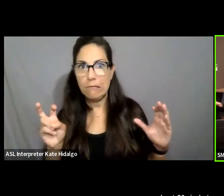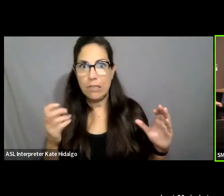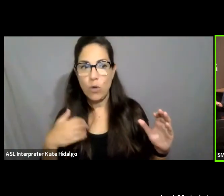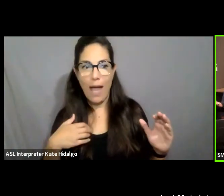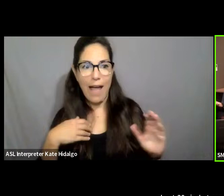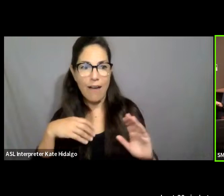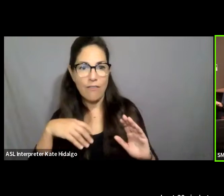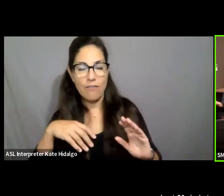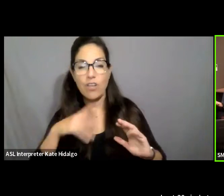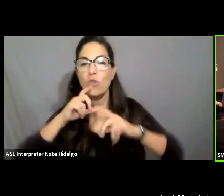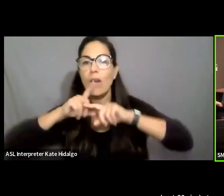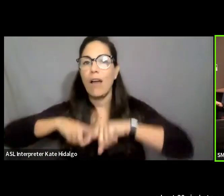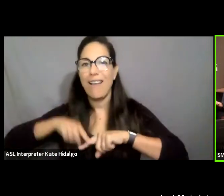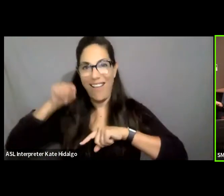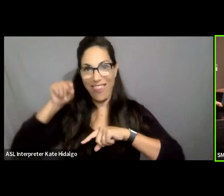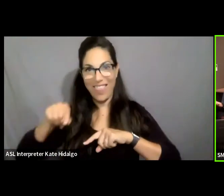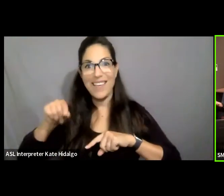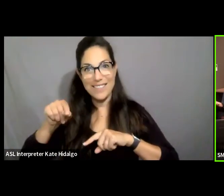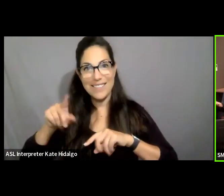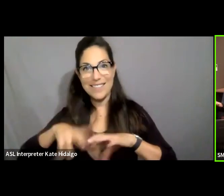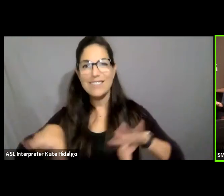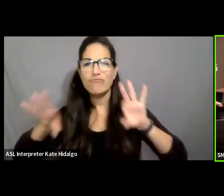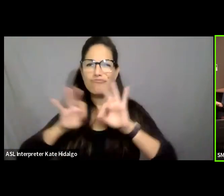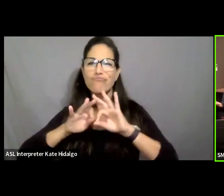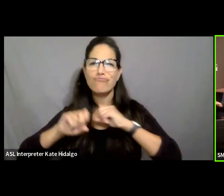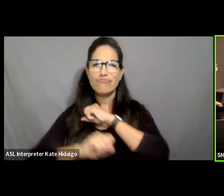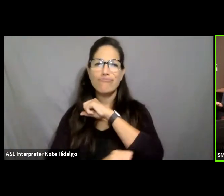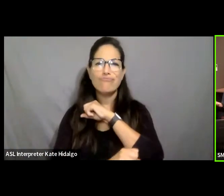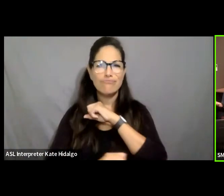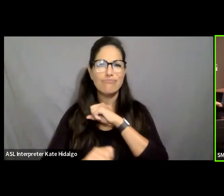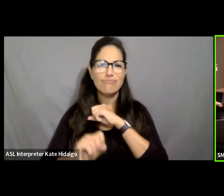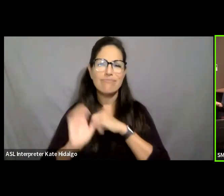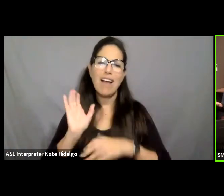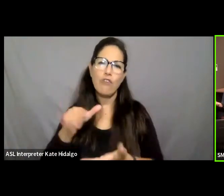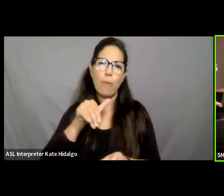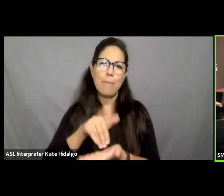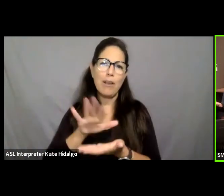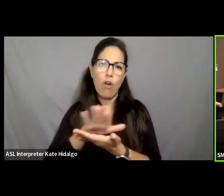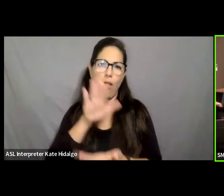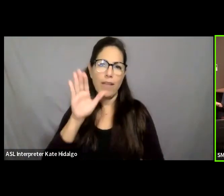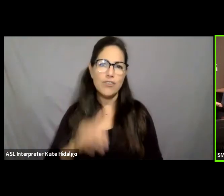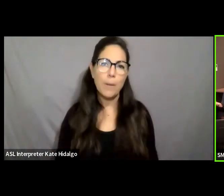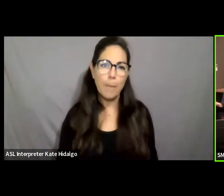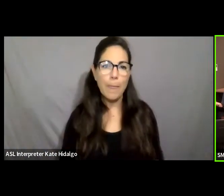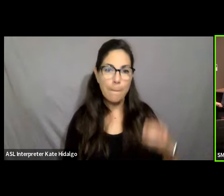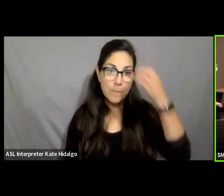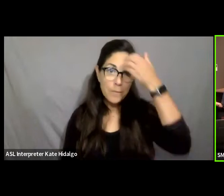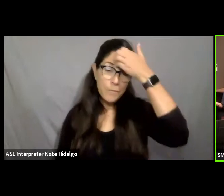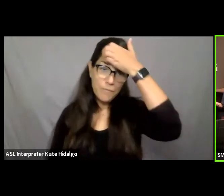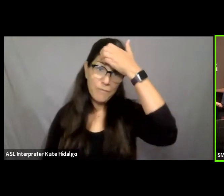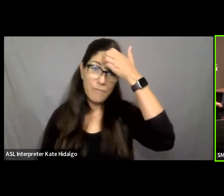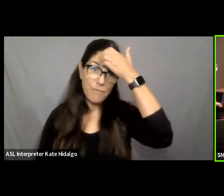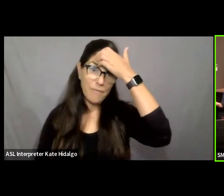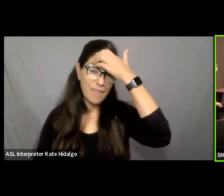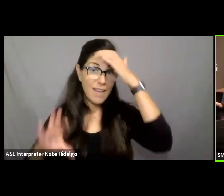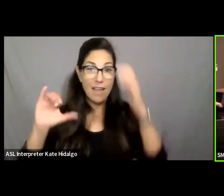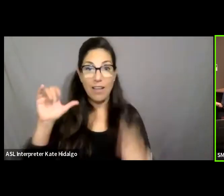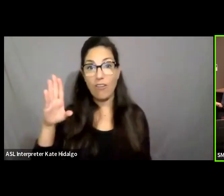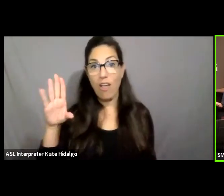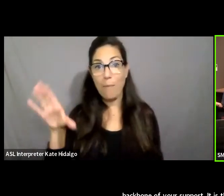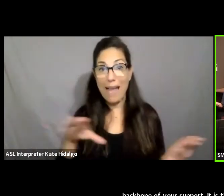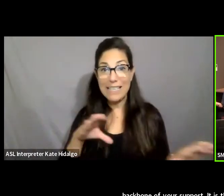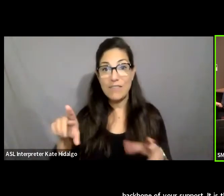your backbone of your support. It is the foundation of our middle college. Club activities starting